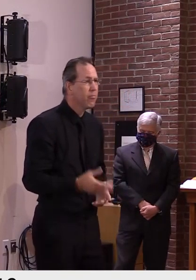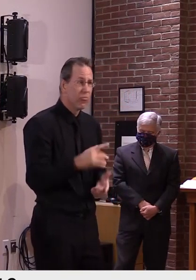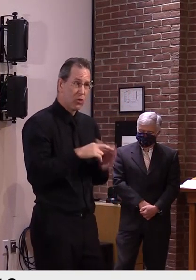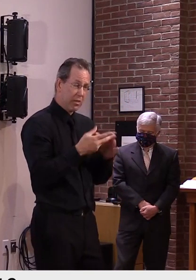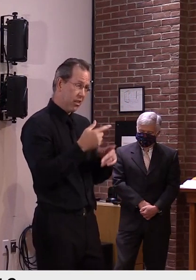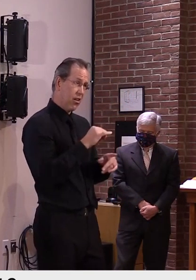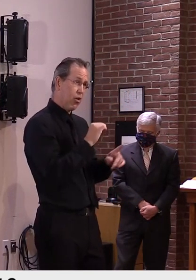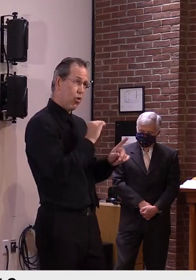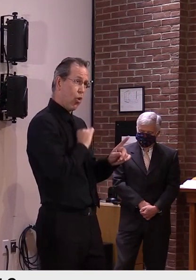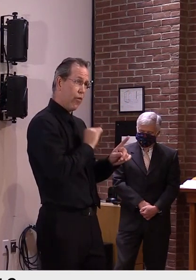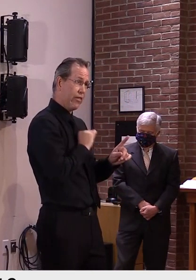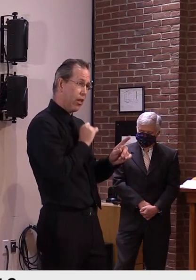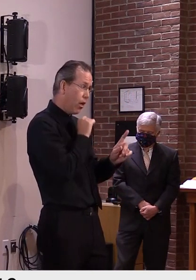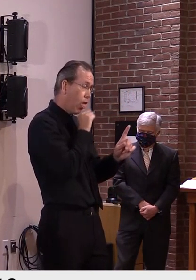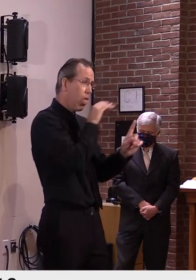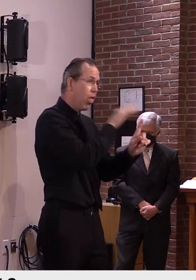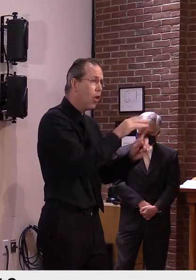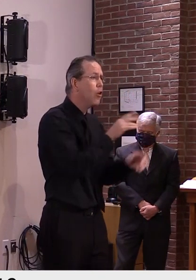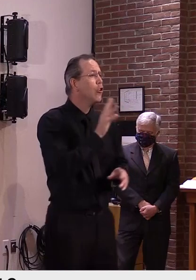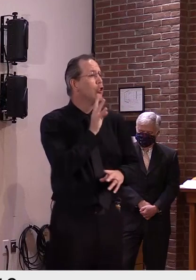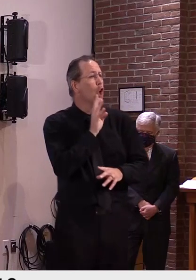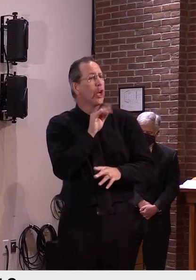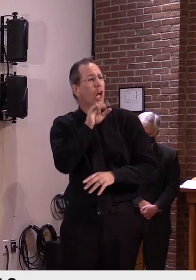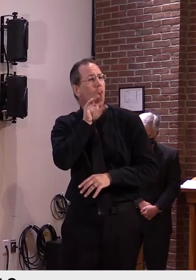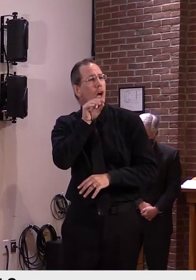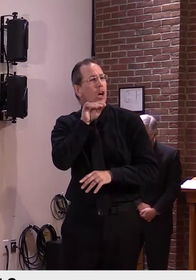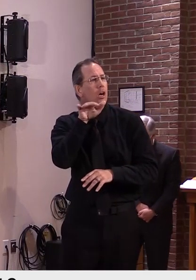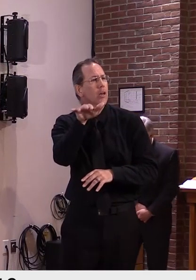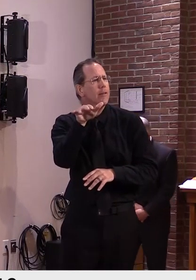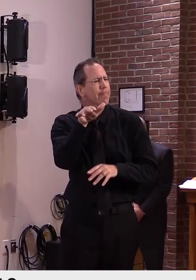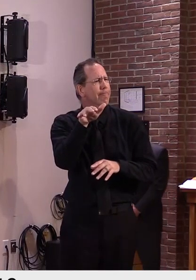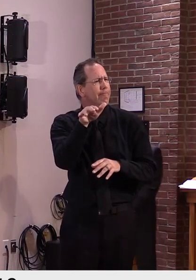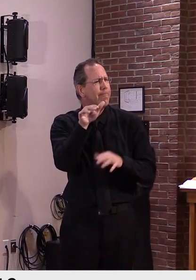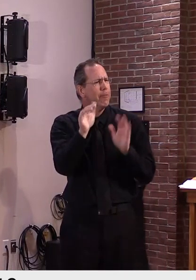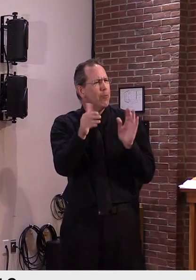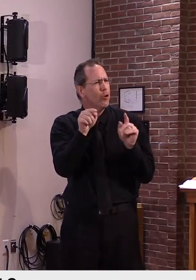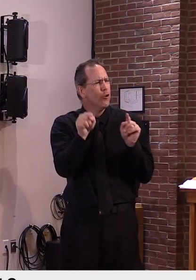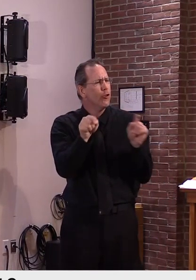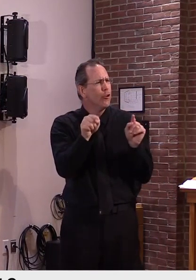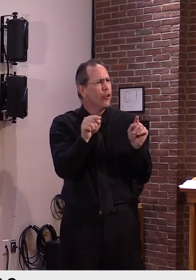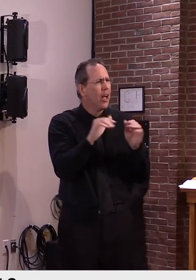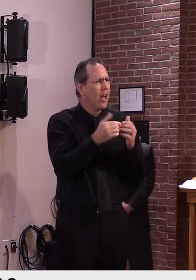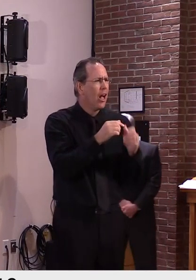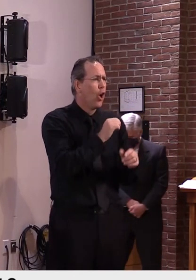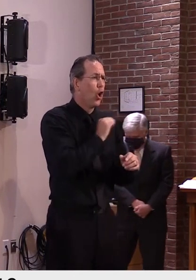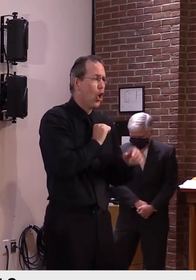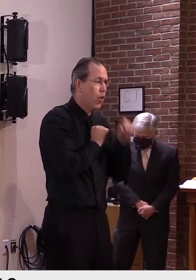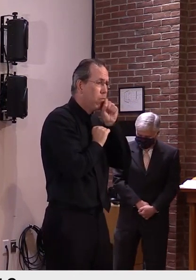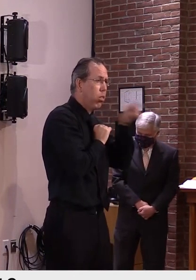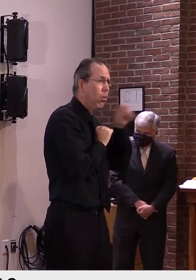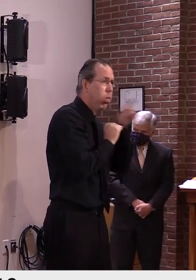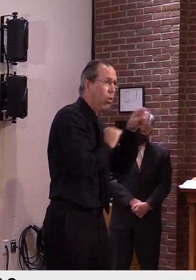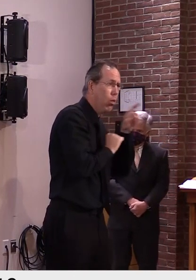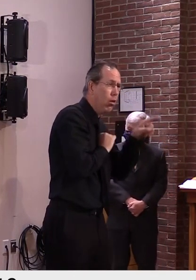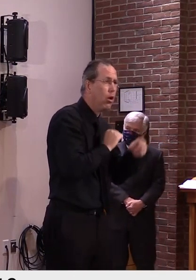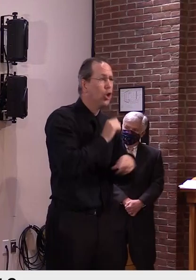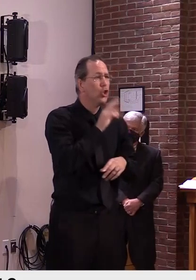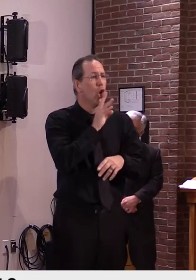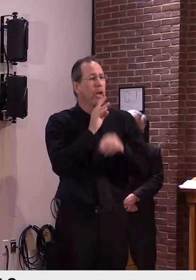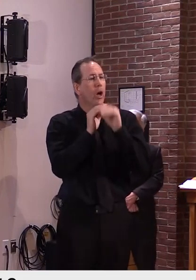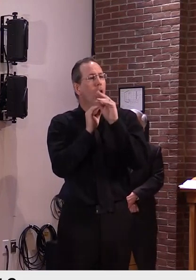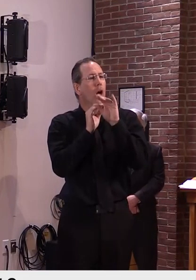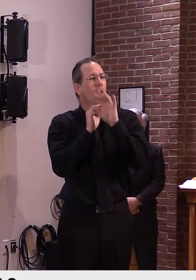the airborne transmission seems to be more about the droplets that are the particles of virus that